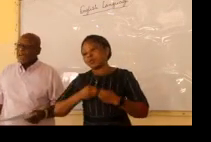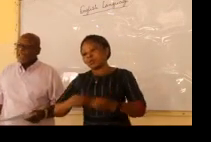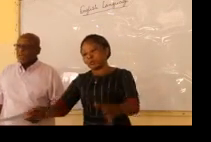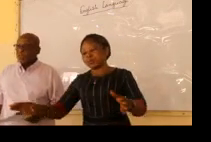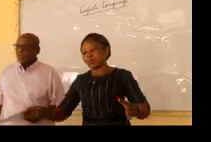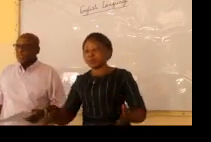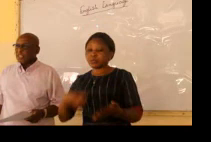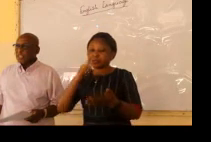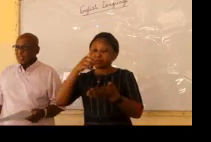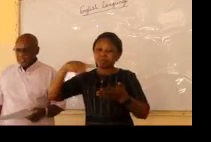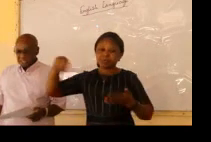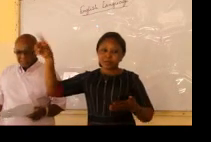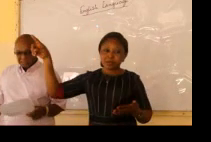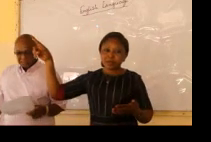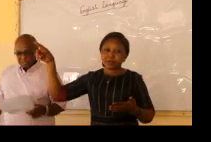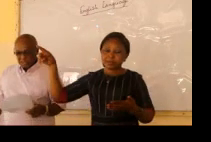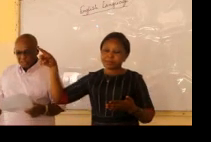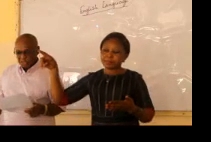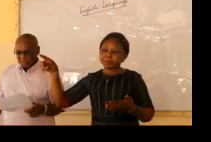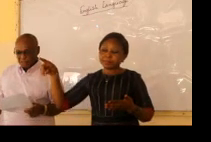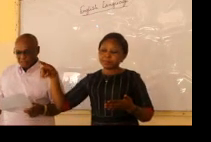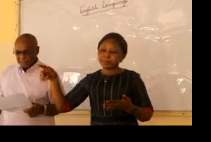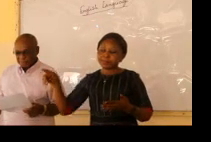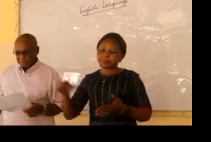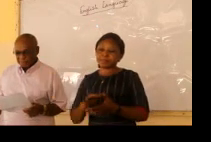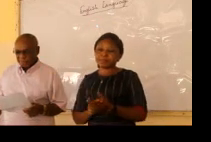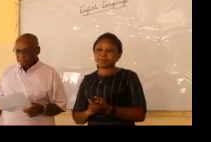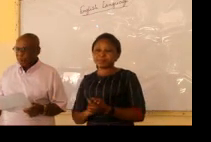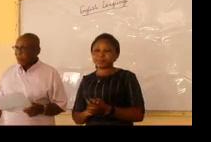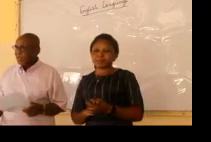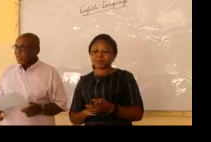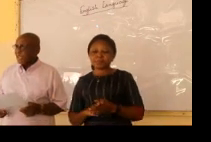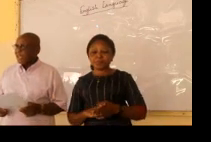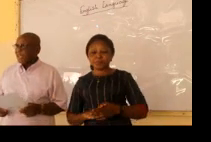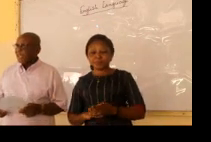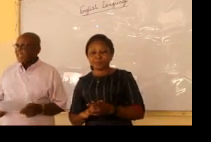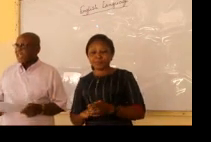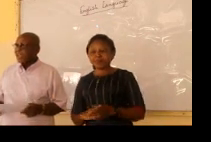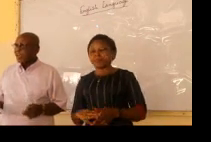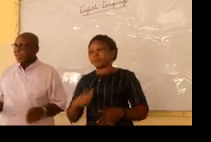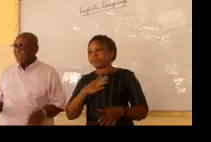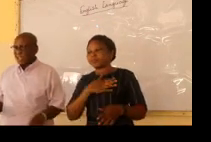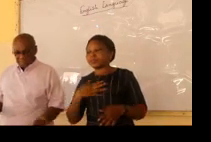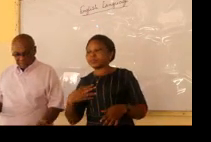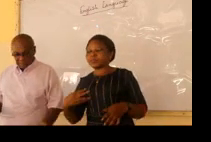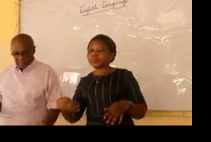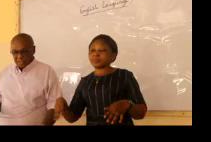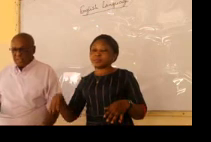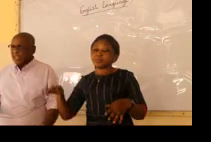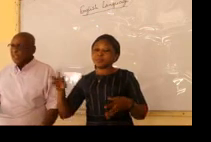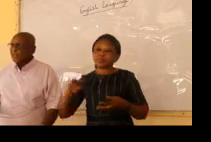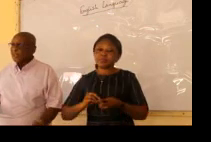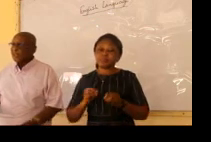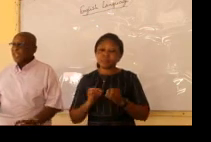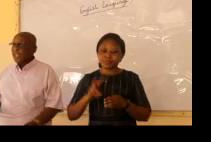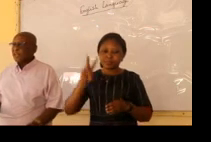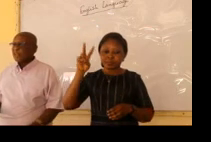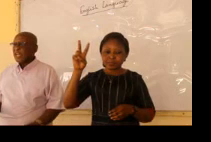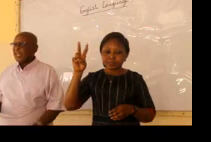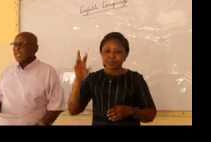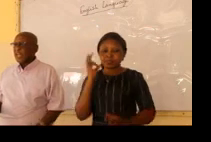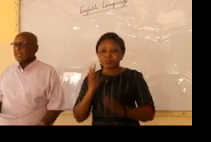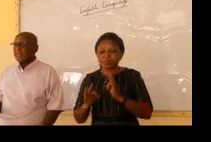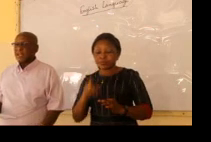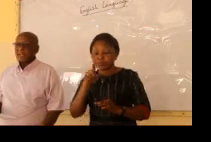half mark will be deducted for the use of it. And then secondly, if you